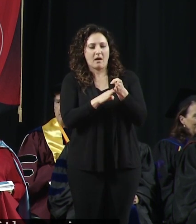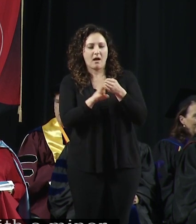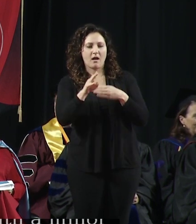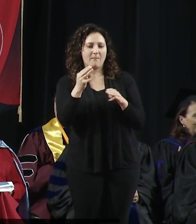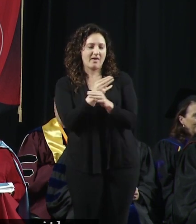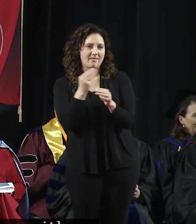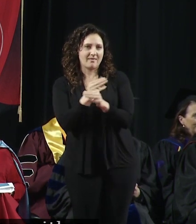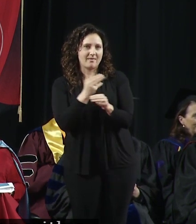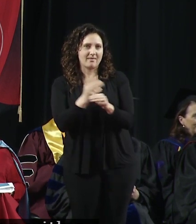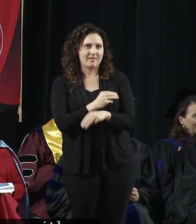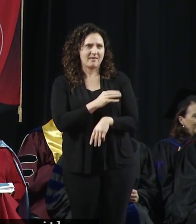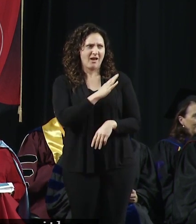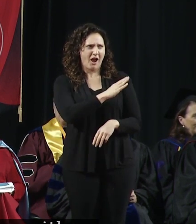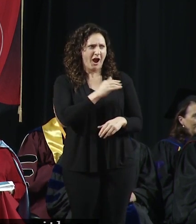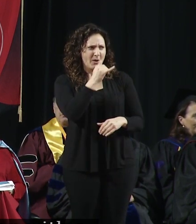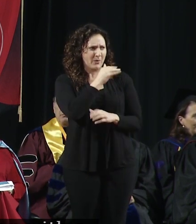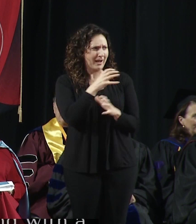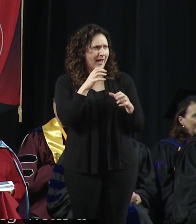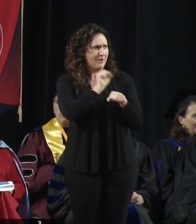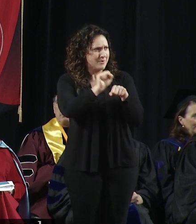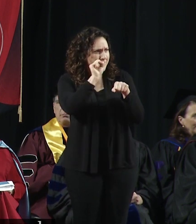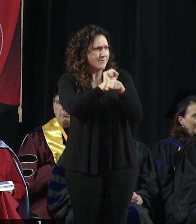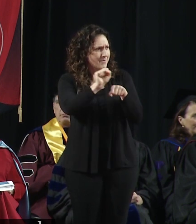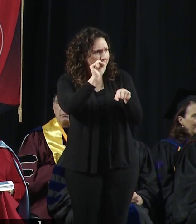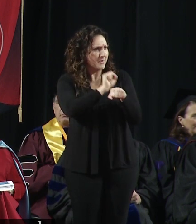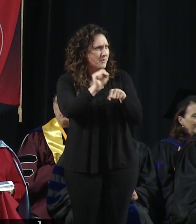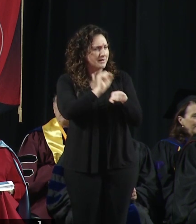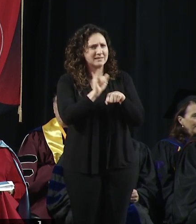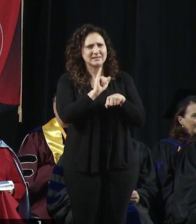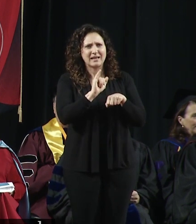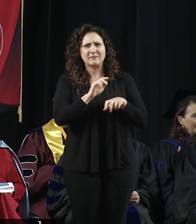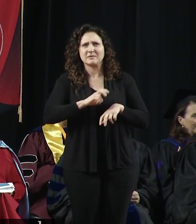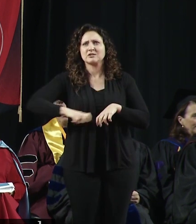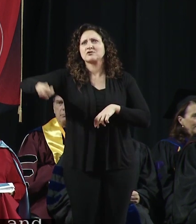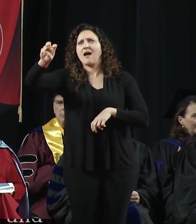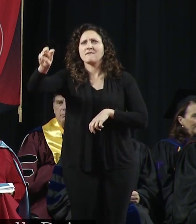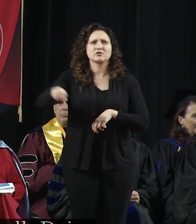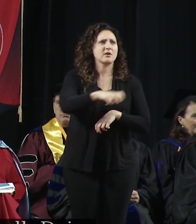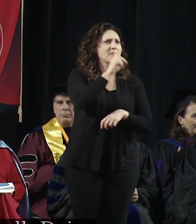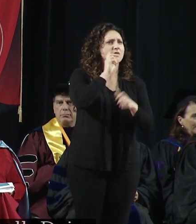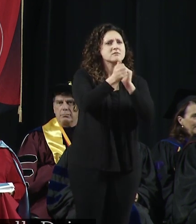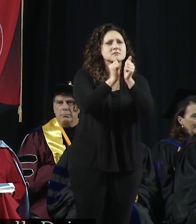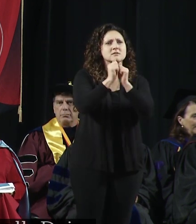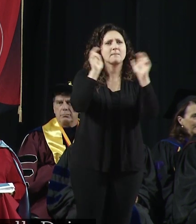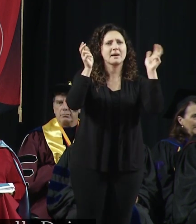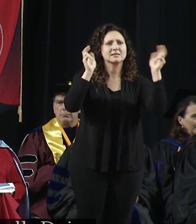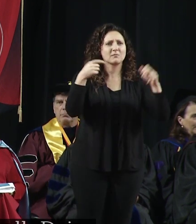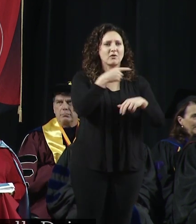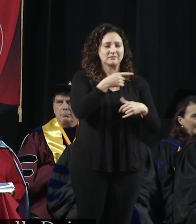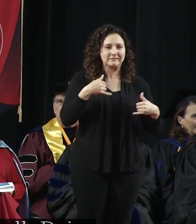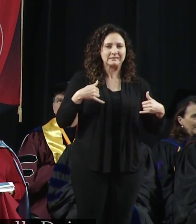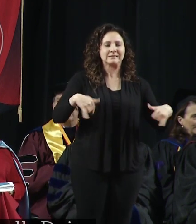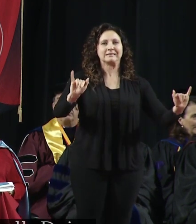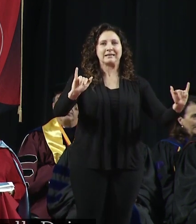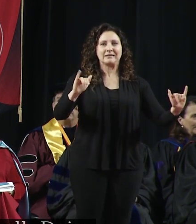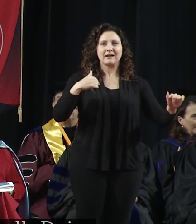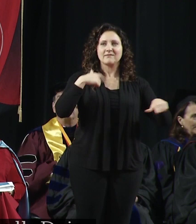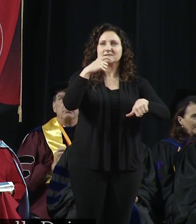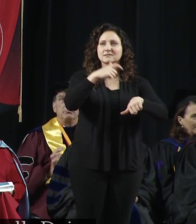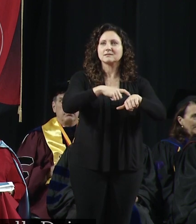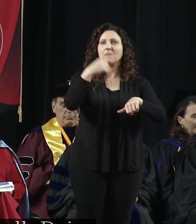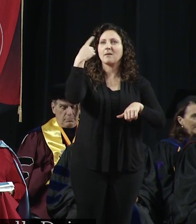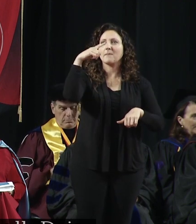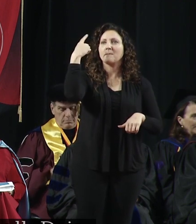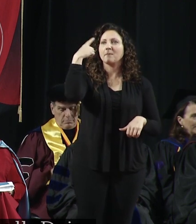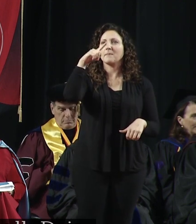with this rigorous course load and traveling for basketball, Deja found time to also be